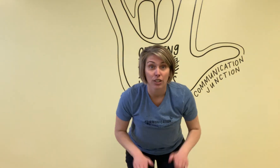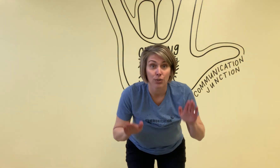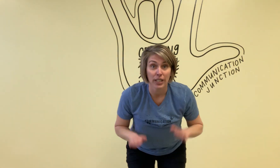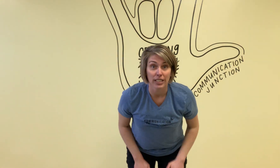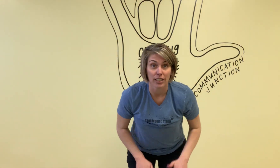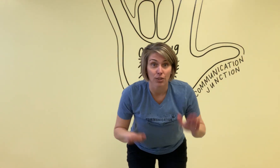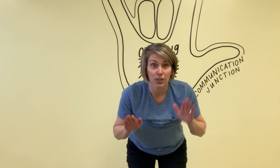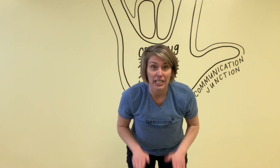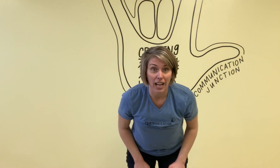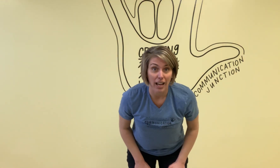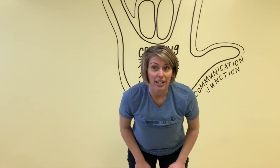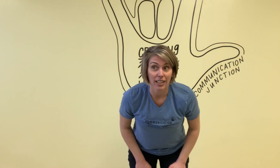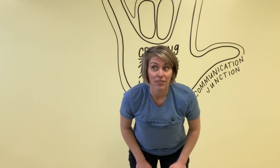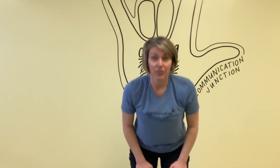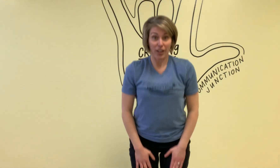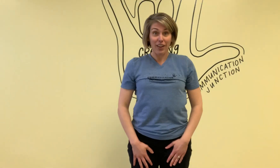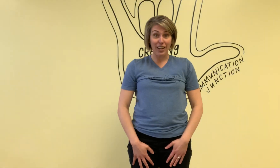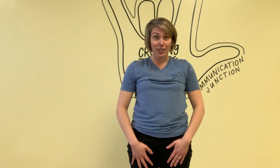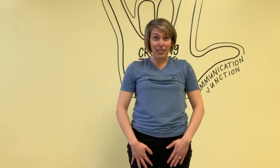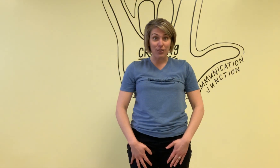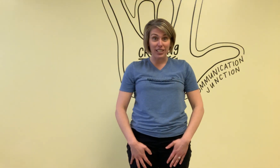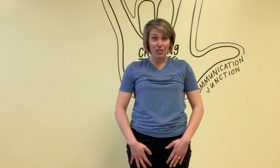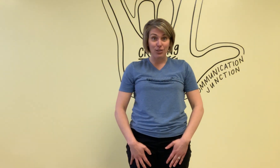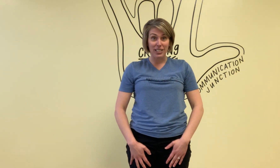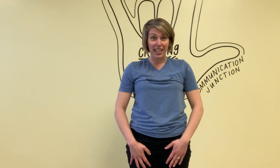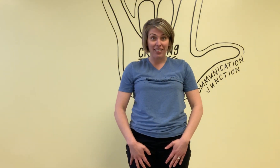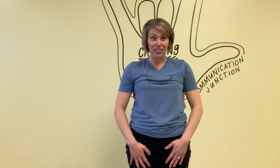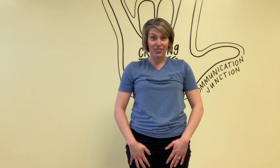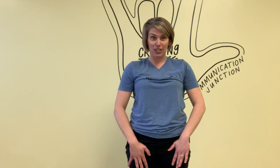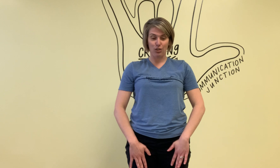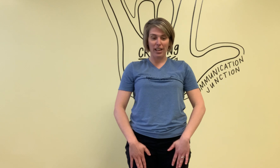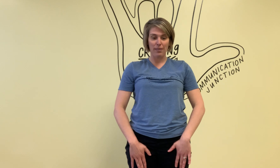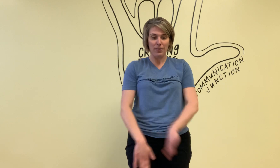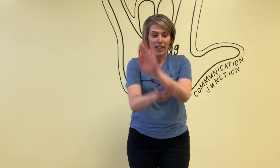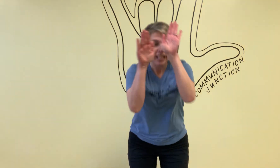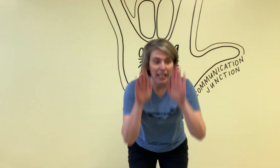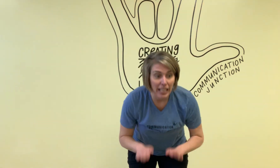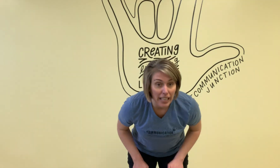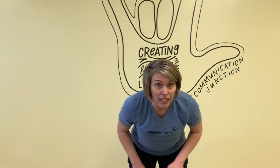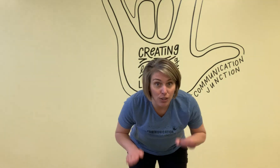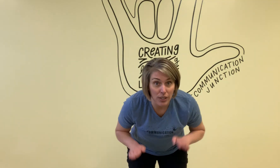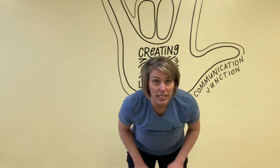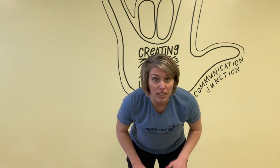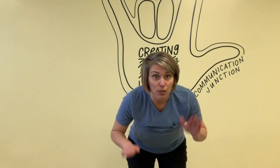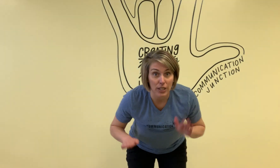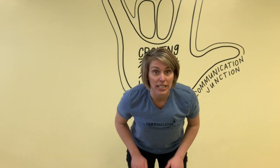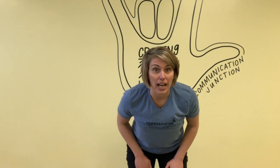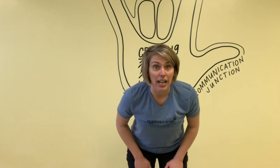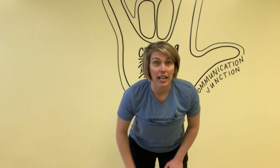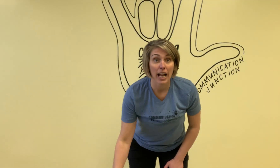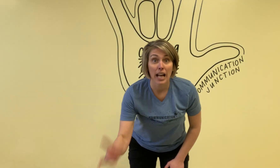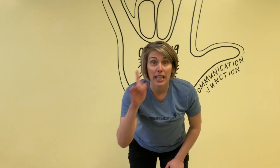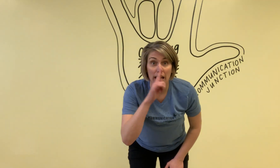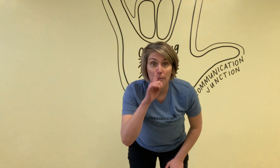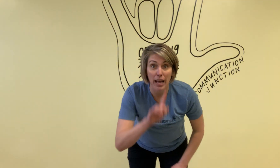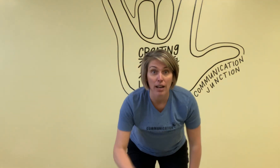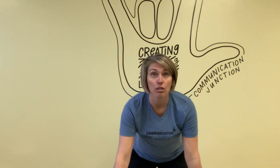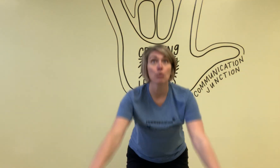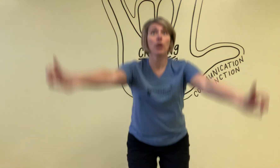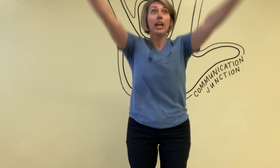Hickory dickory dock. All right, are you guys ready to do it together? Let's try it. Hickory dickory dock, the mouse went